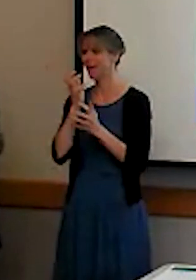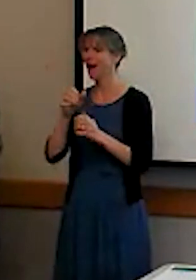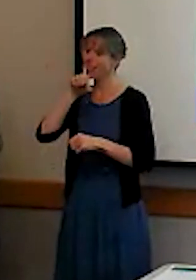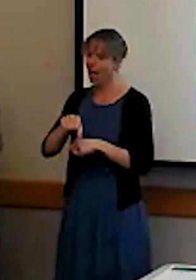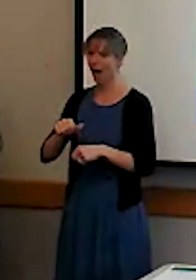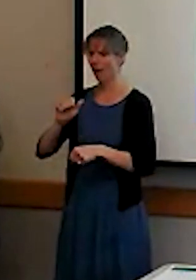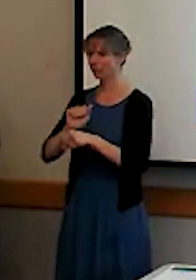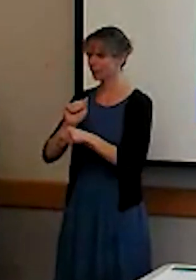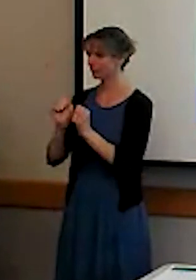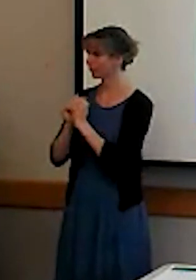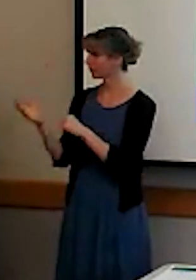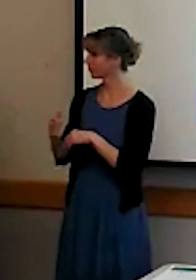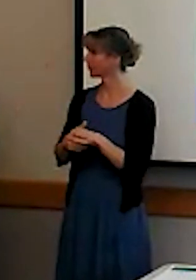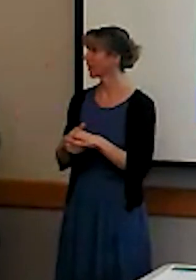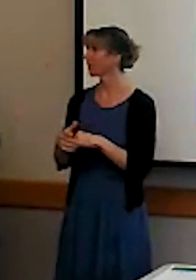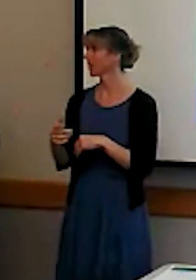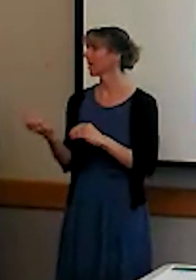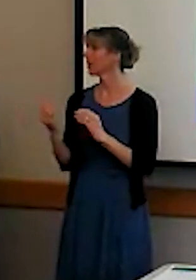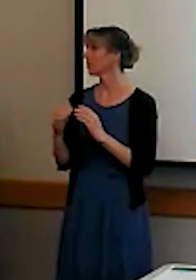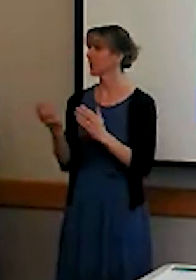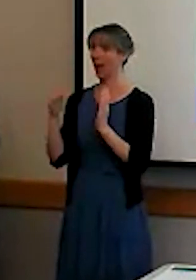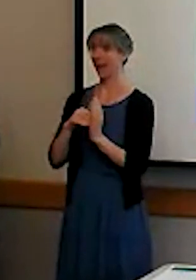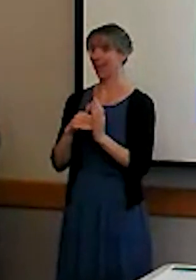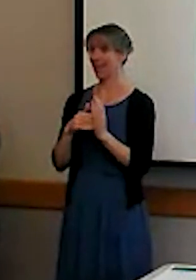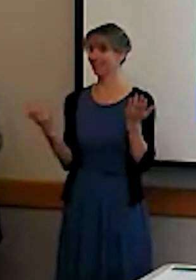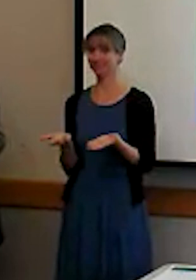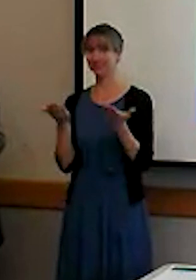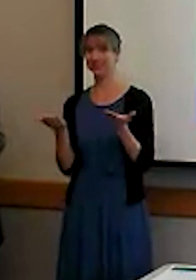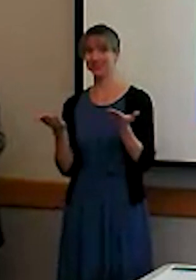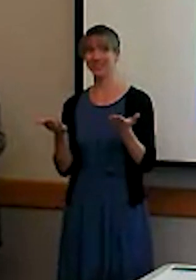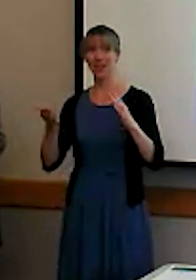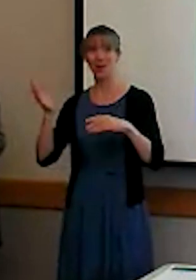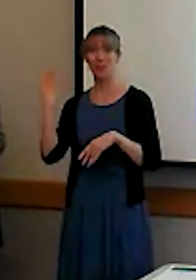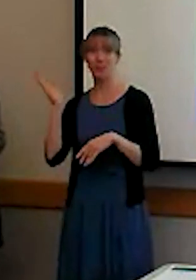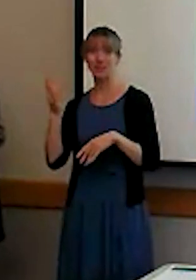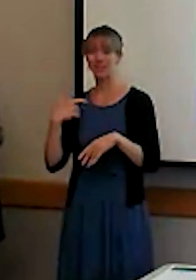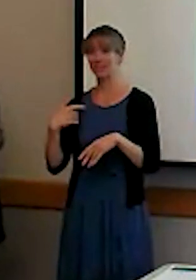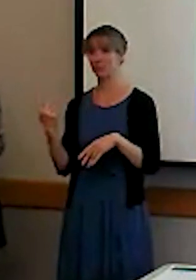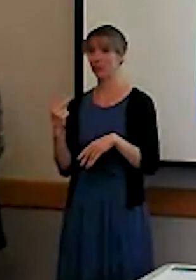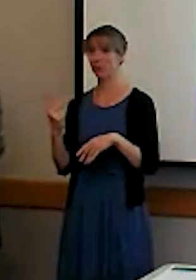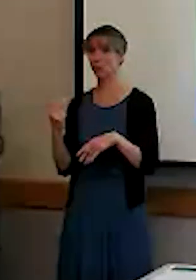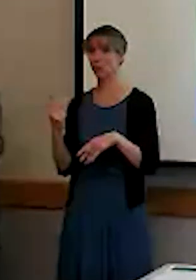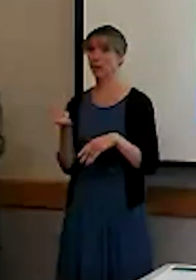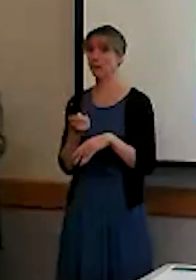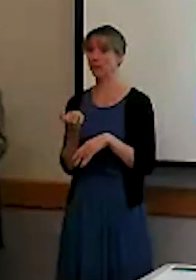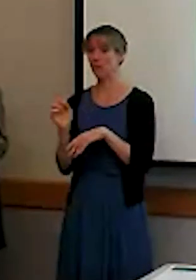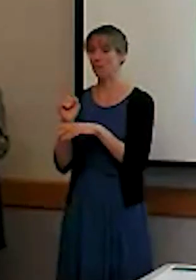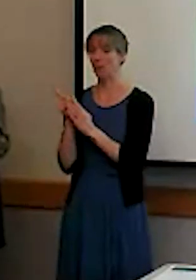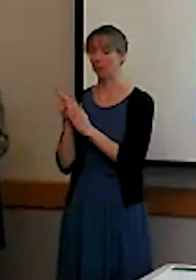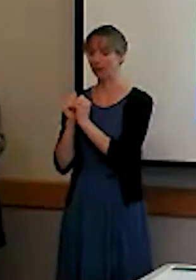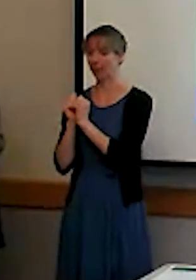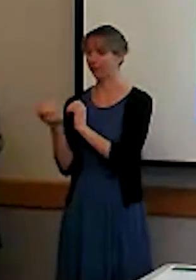working with her. And again, we're back at a presentation that we get to at least share a few moments